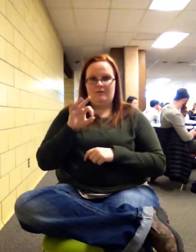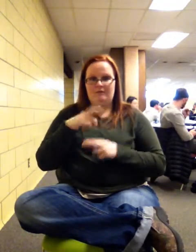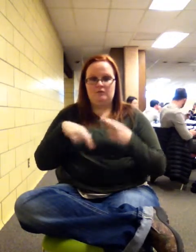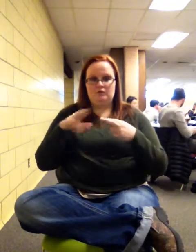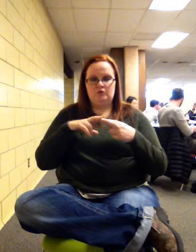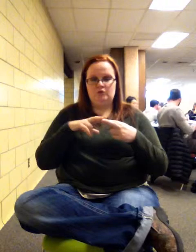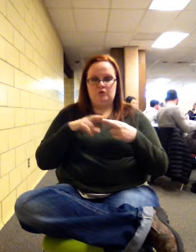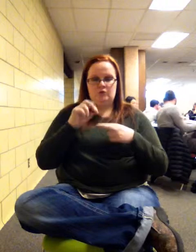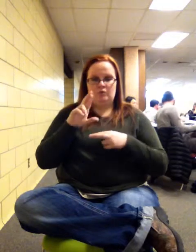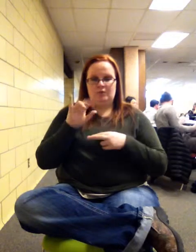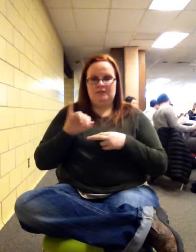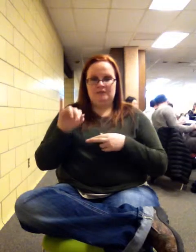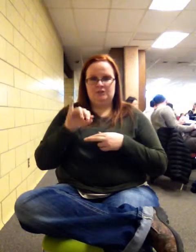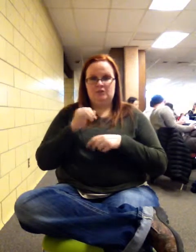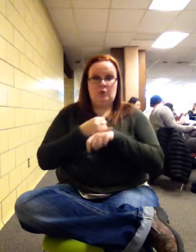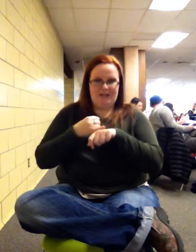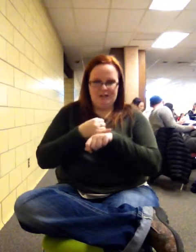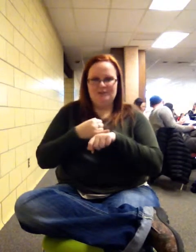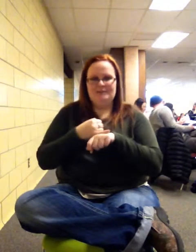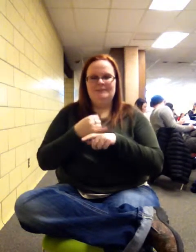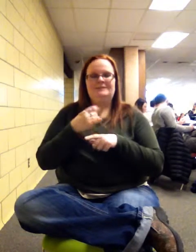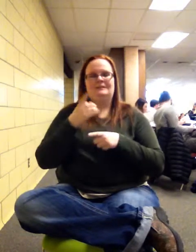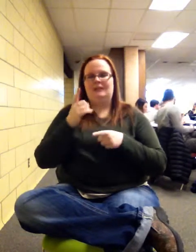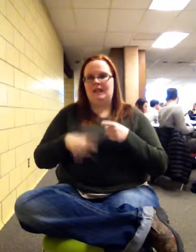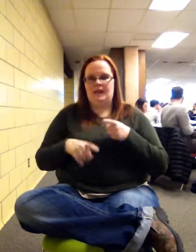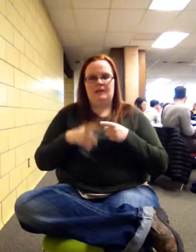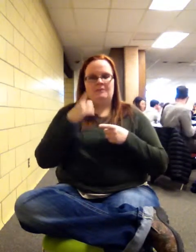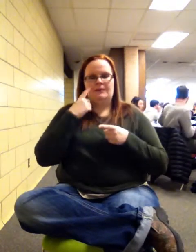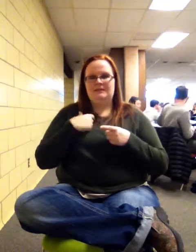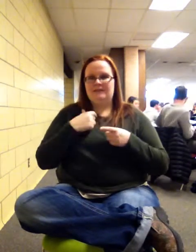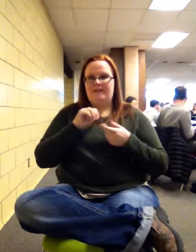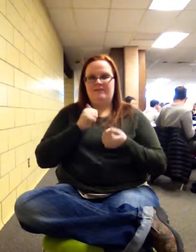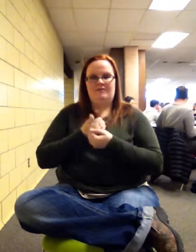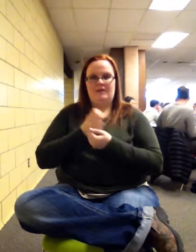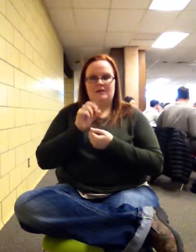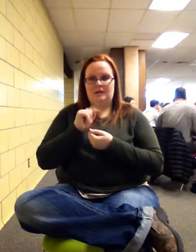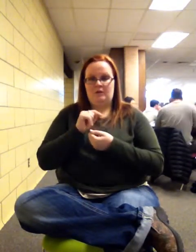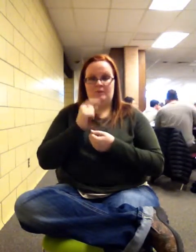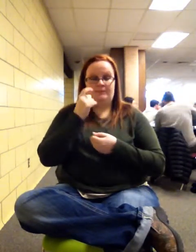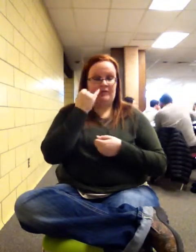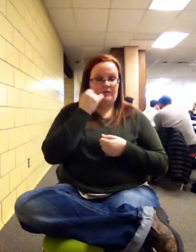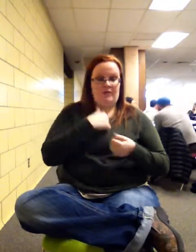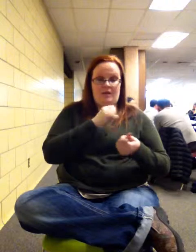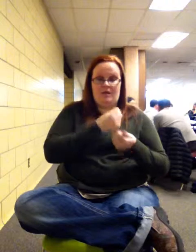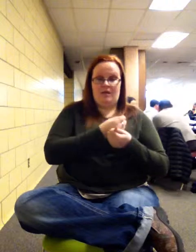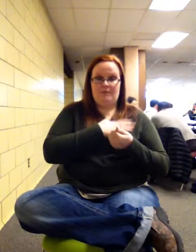interest because I've locked into that amount. Whereas if I only lock my money away for a year, then every